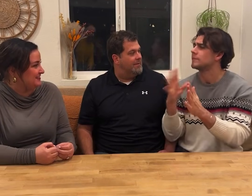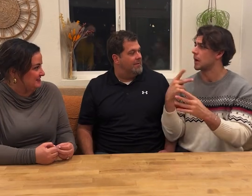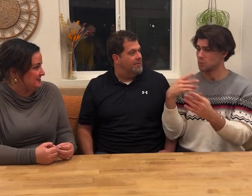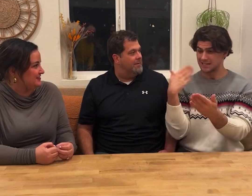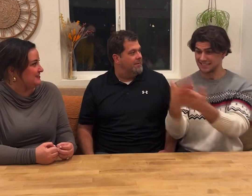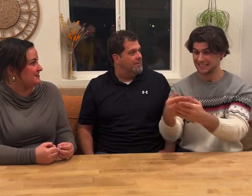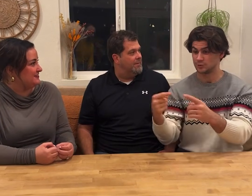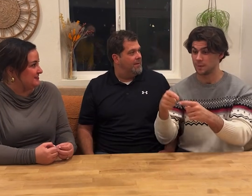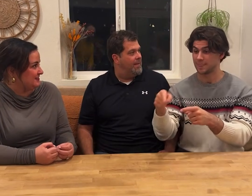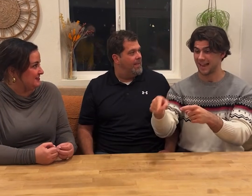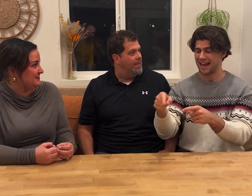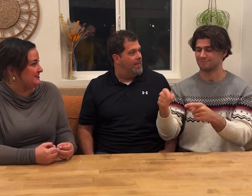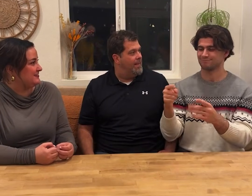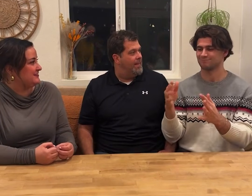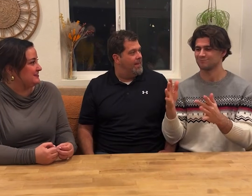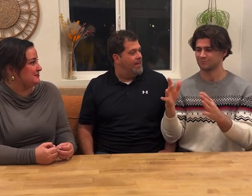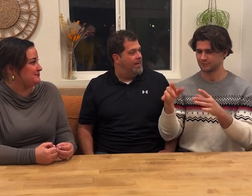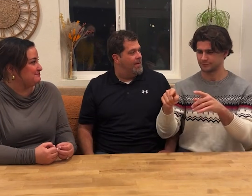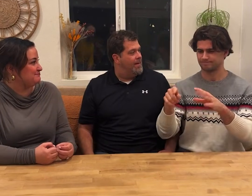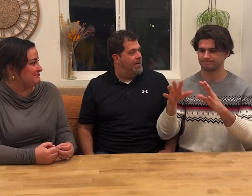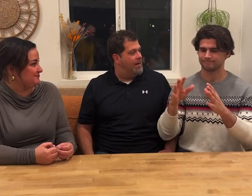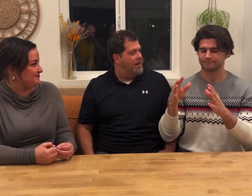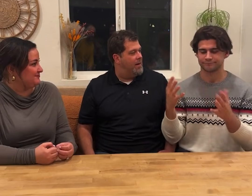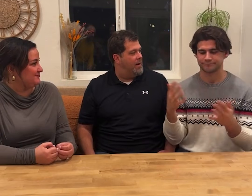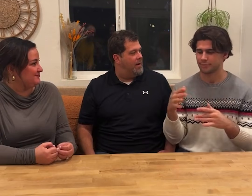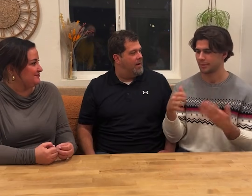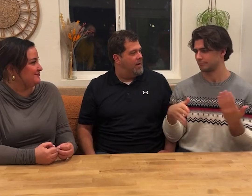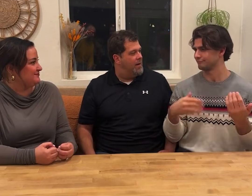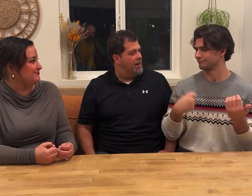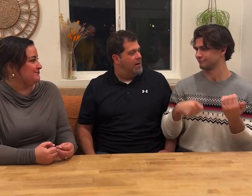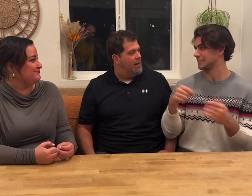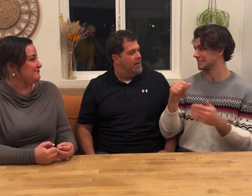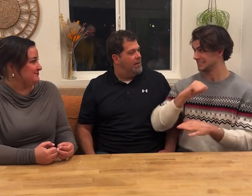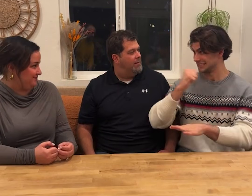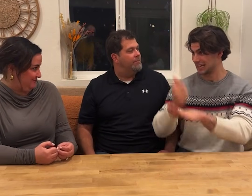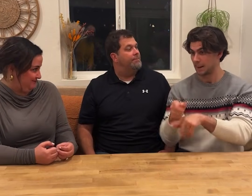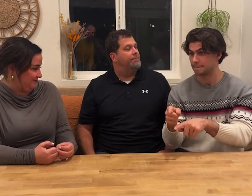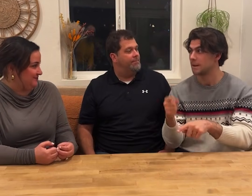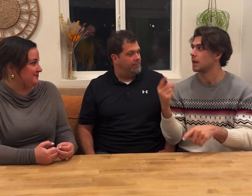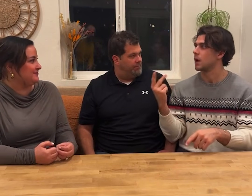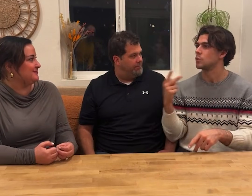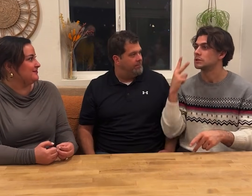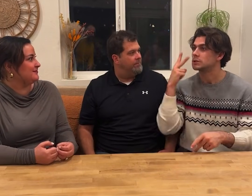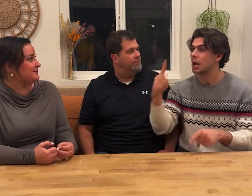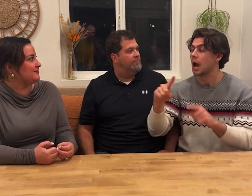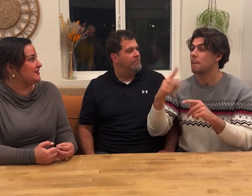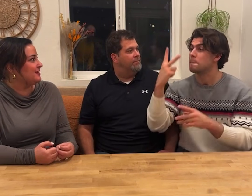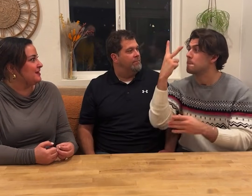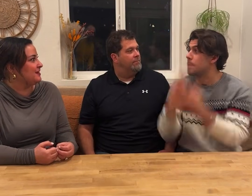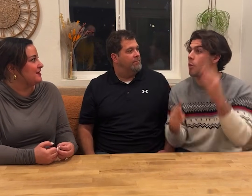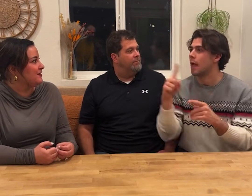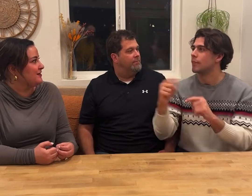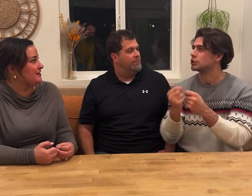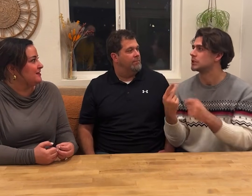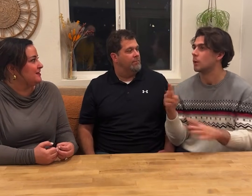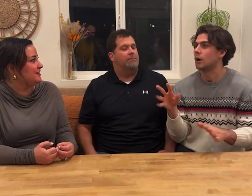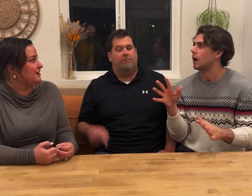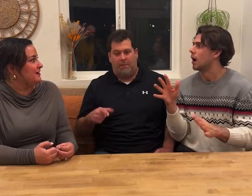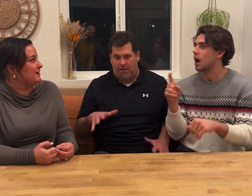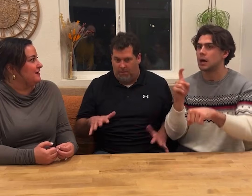And then we struggled that first challenge, right? But reaching that point where we got to the concert setup, the stage setup, and we